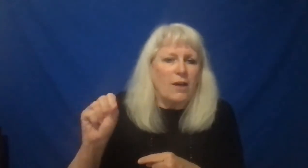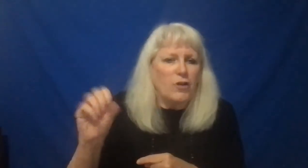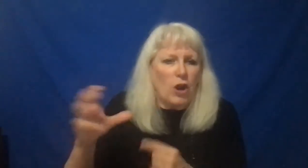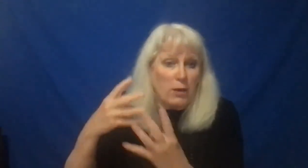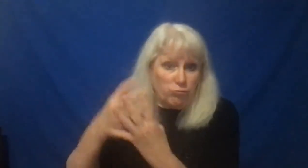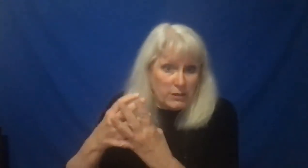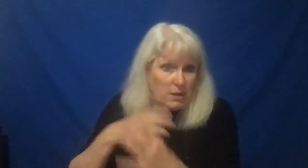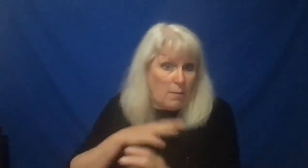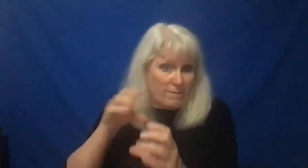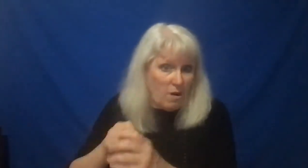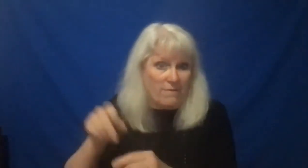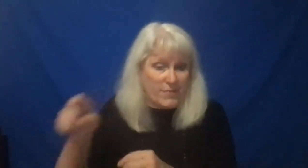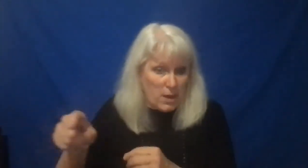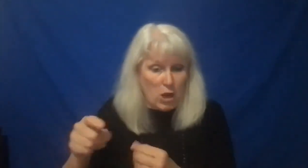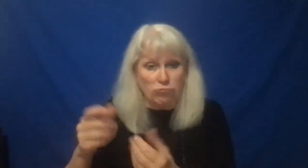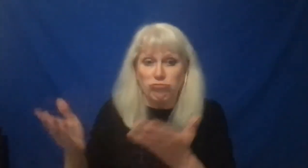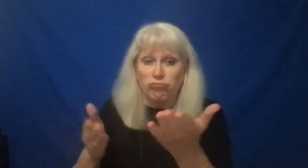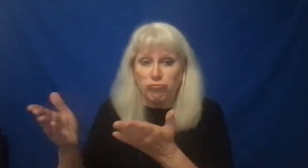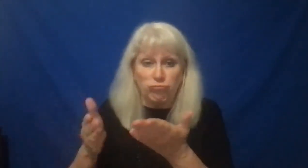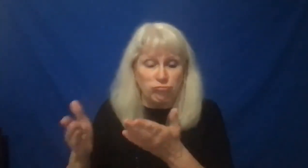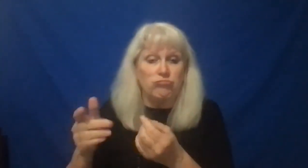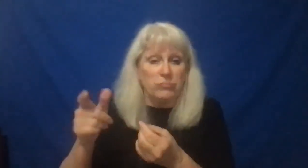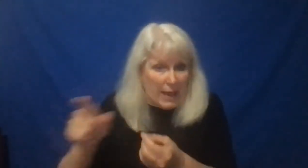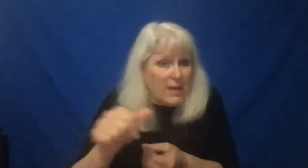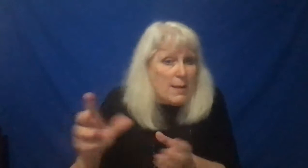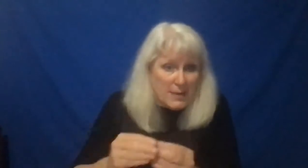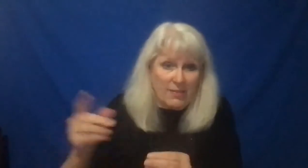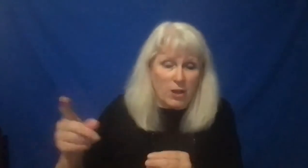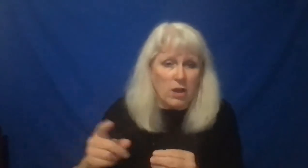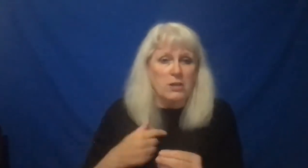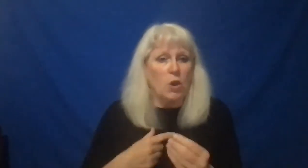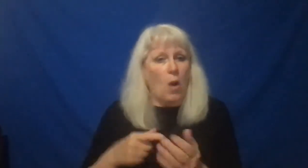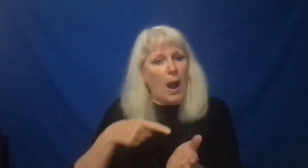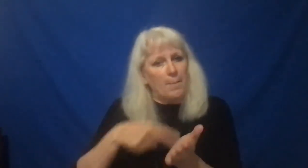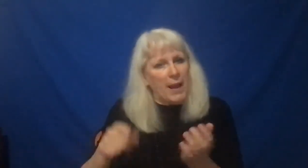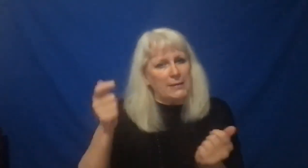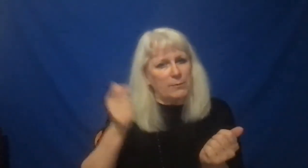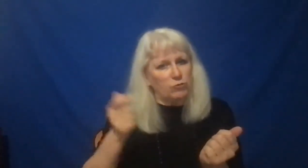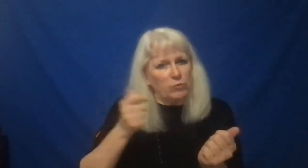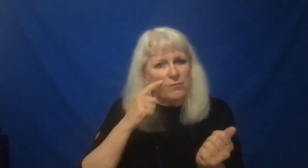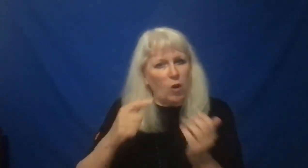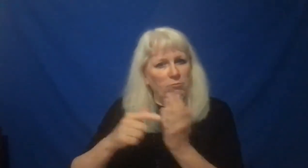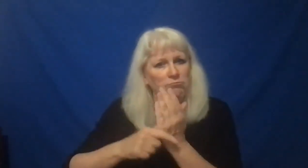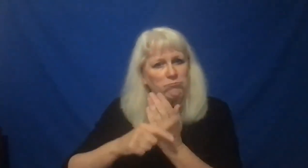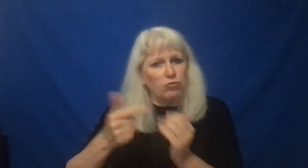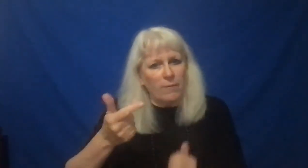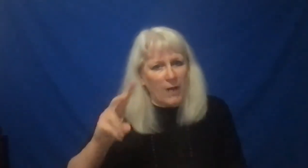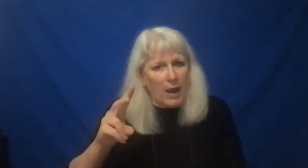there. I support several subscriptions for the participants, which they have truly appreciated. At